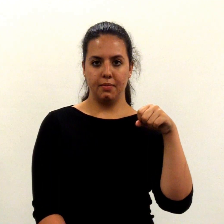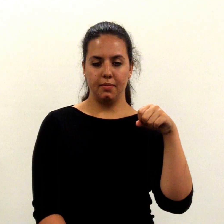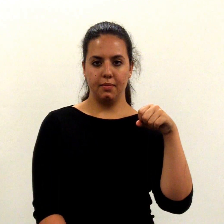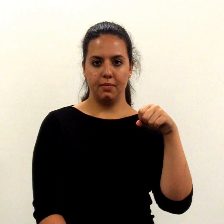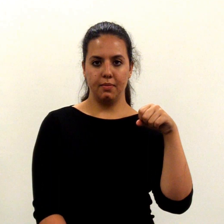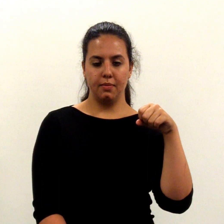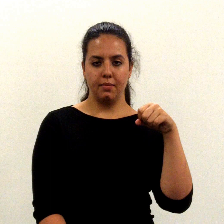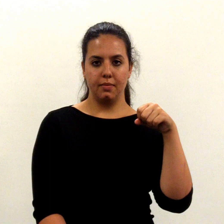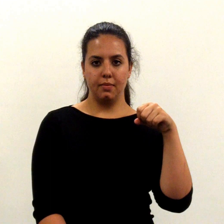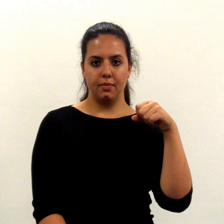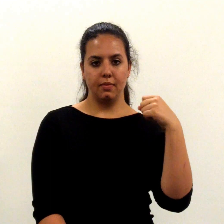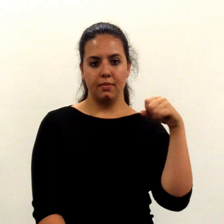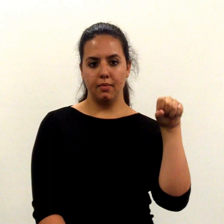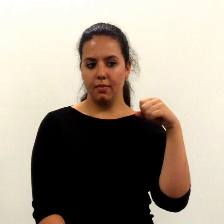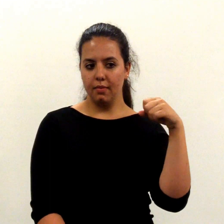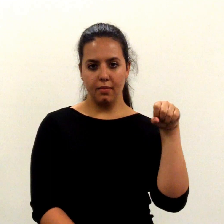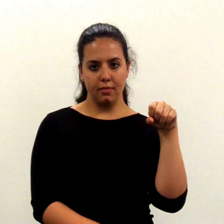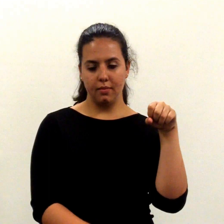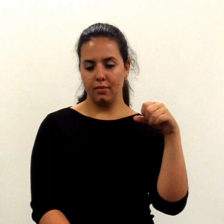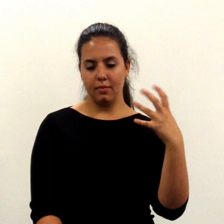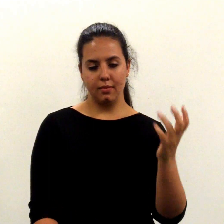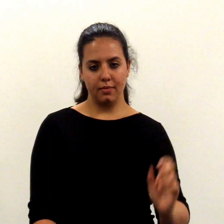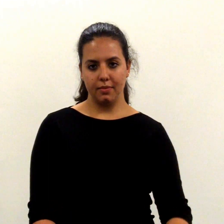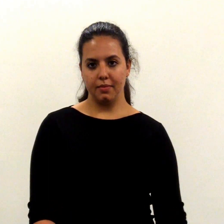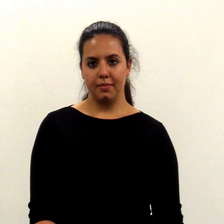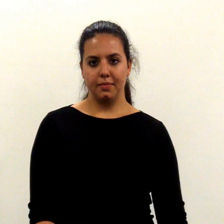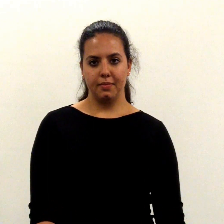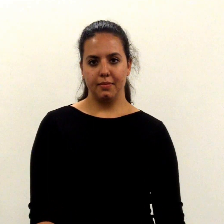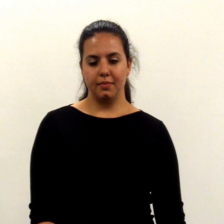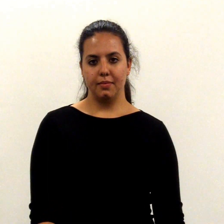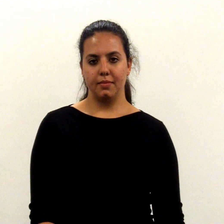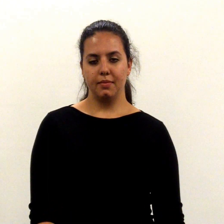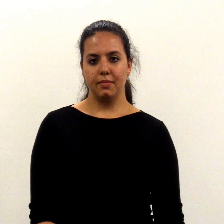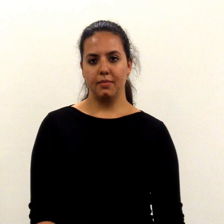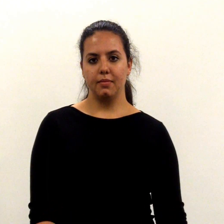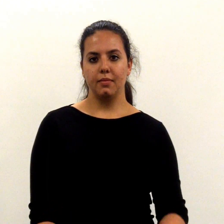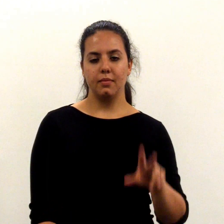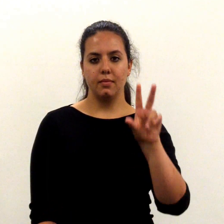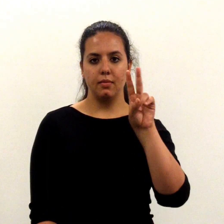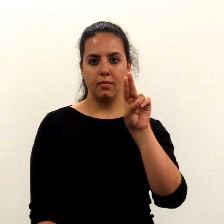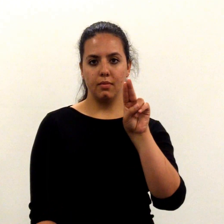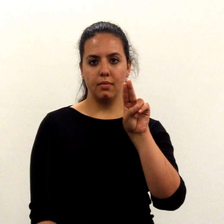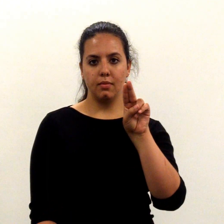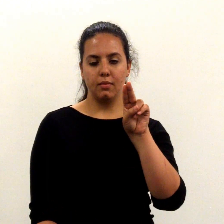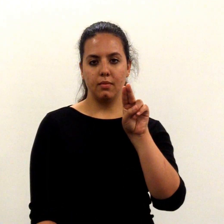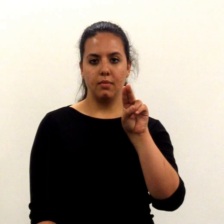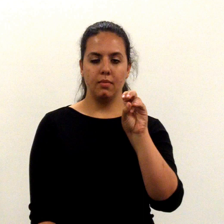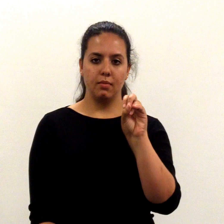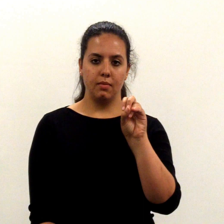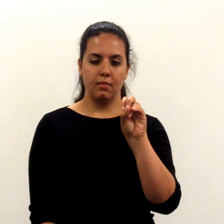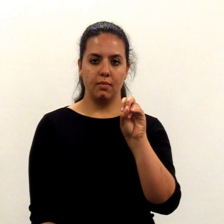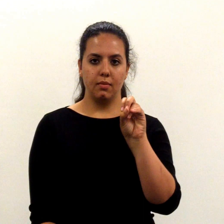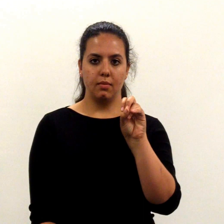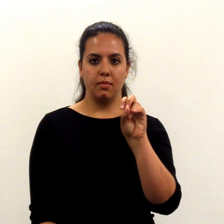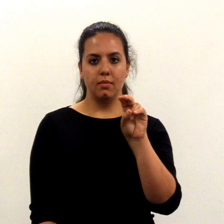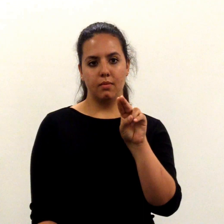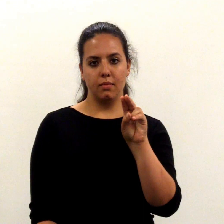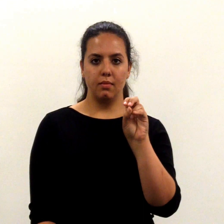we can't take our head and no, we can't do that. That's not no. No comes from finger spelling N-O,